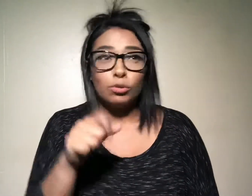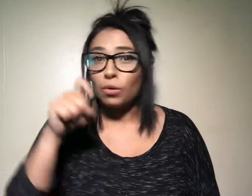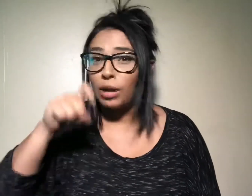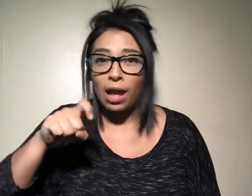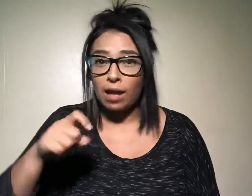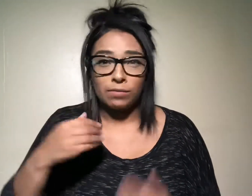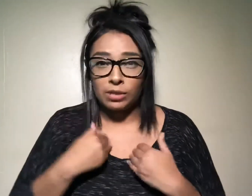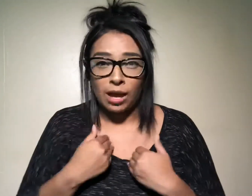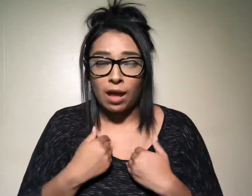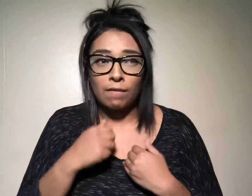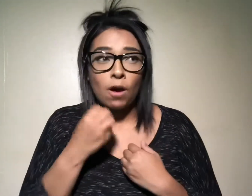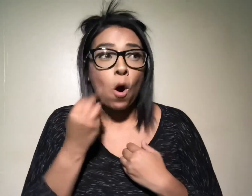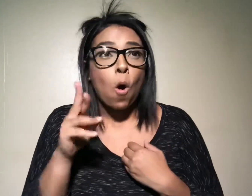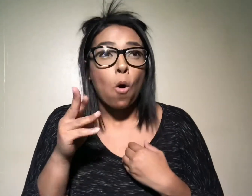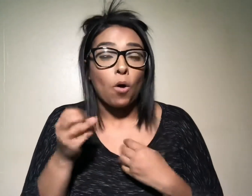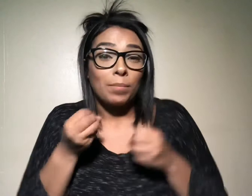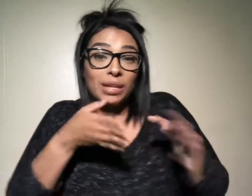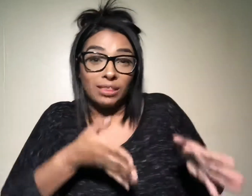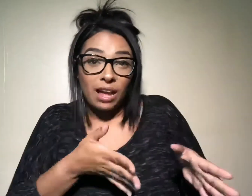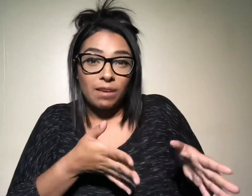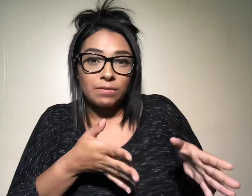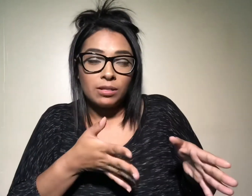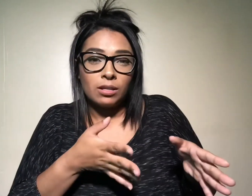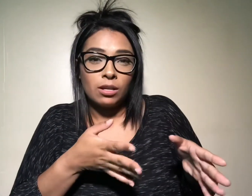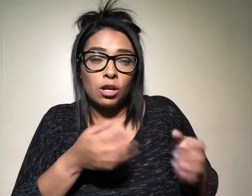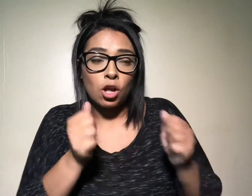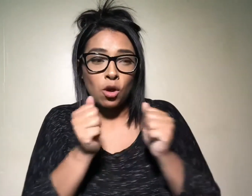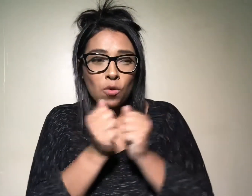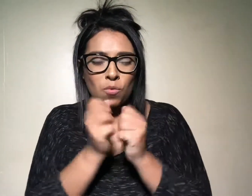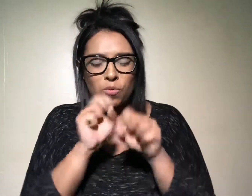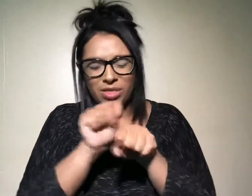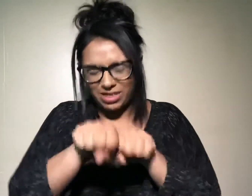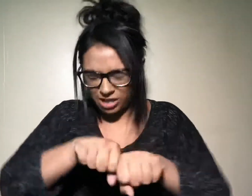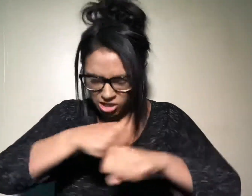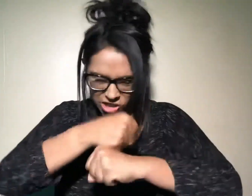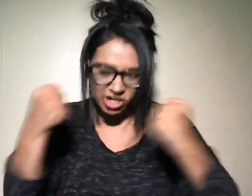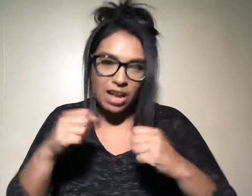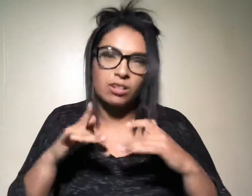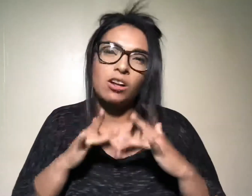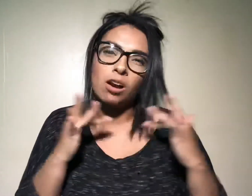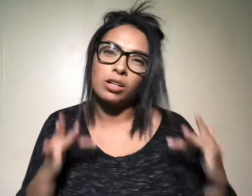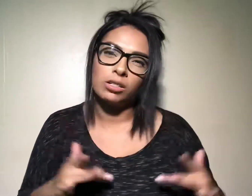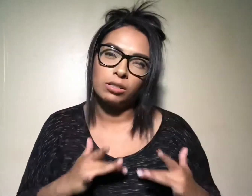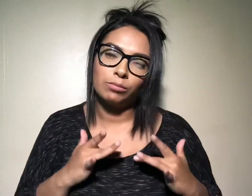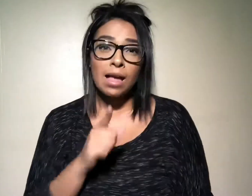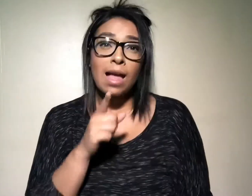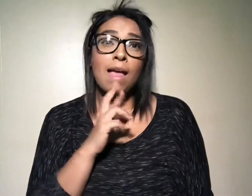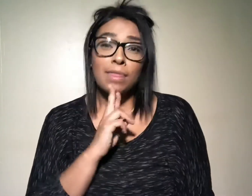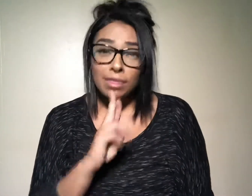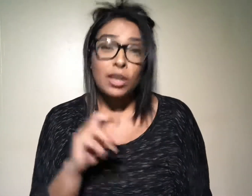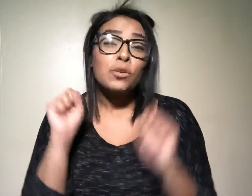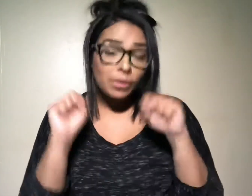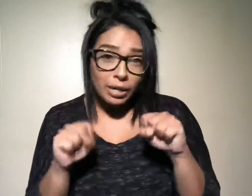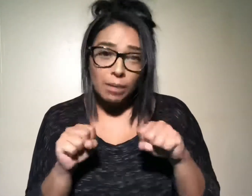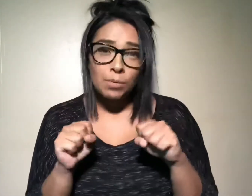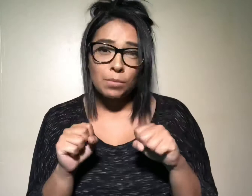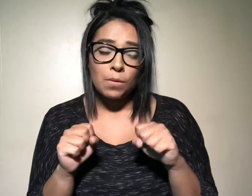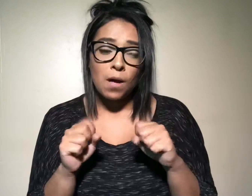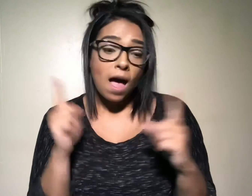where you don't have to have or be left with a shattered heart. That you're